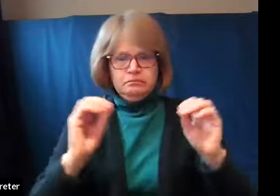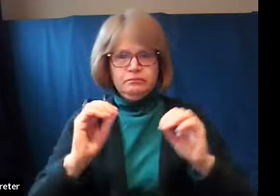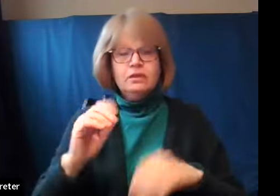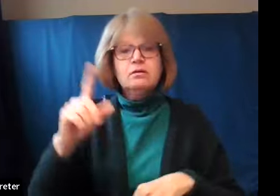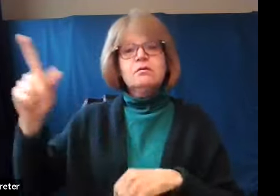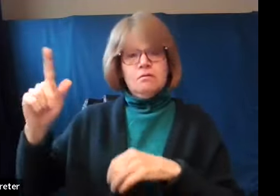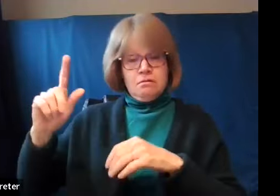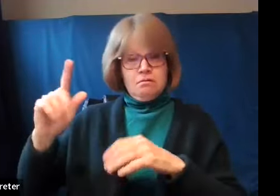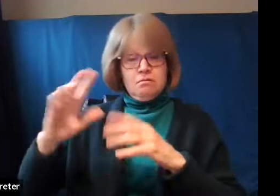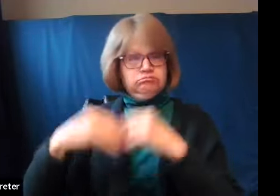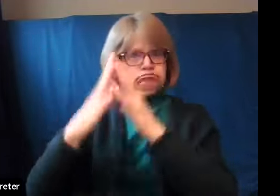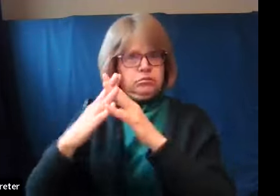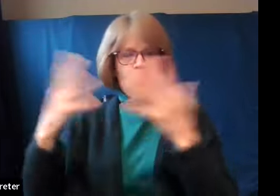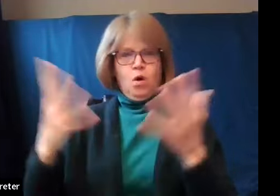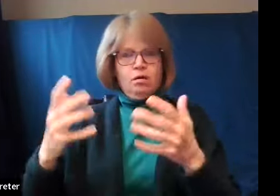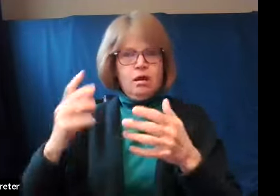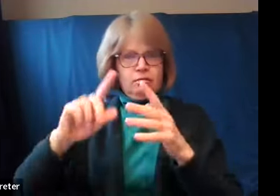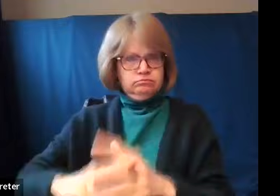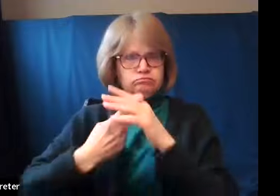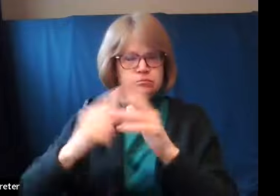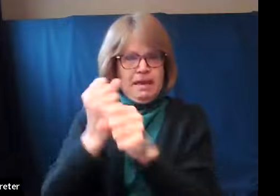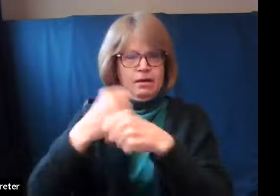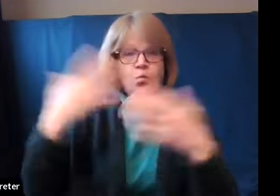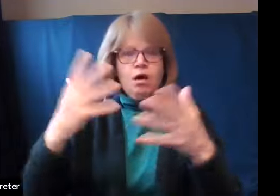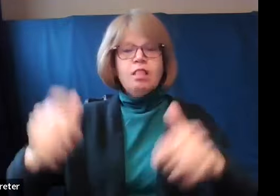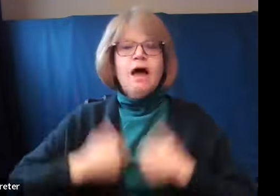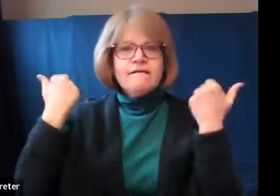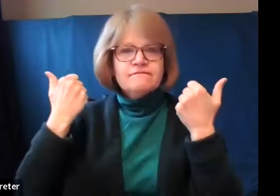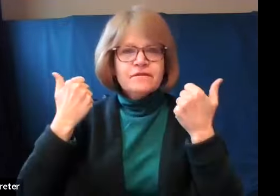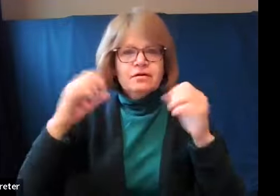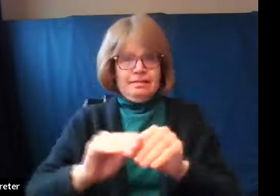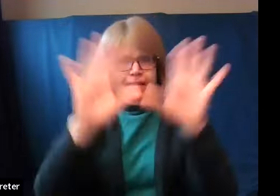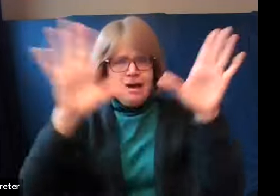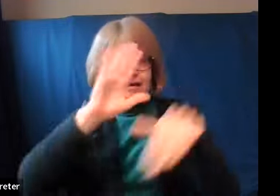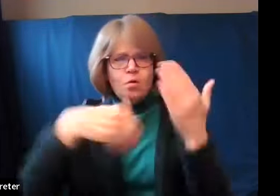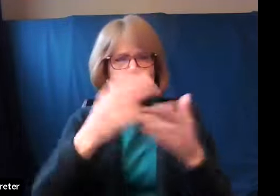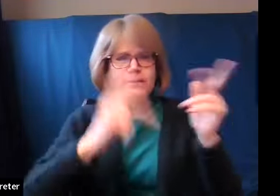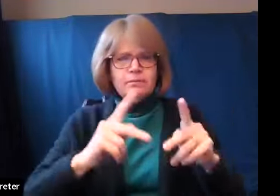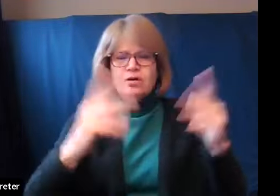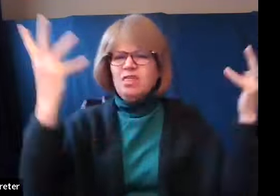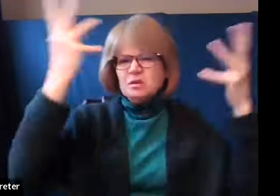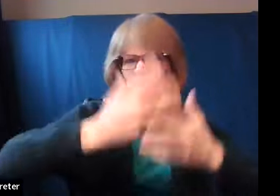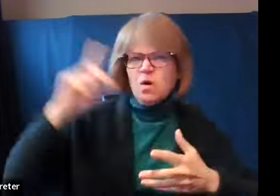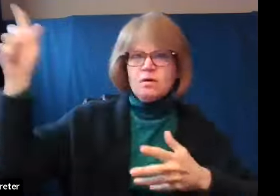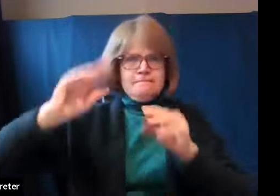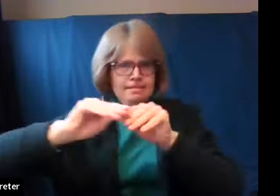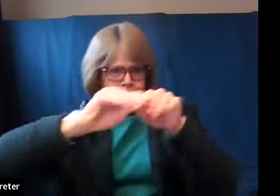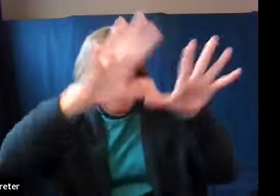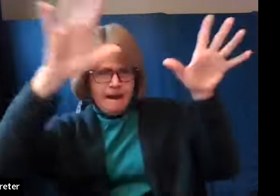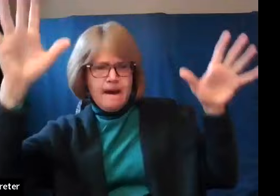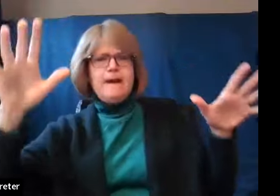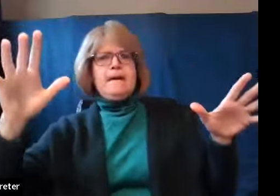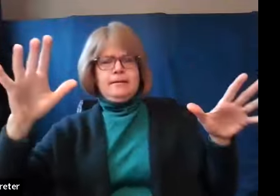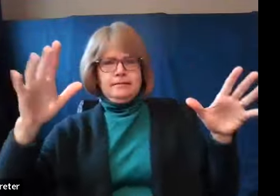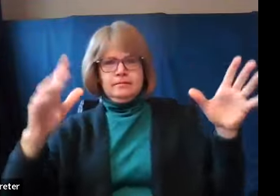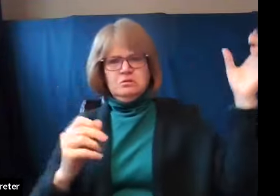in him was life, and the life was the light of all people. The light shines in the darkness, and the darkness did not